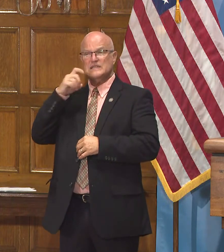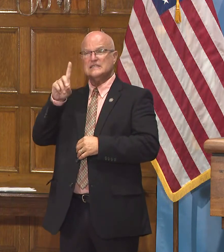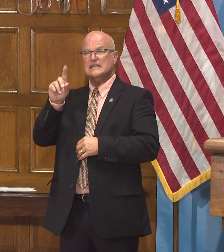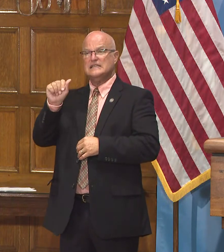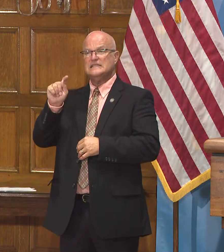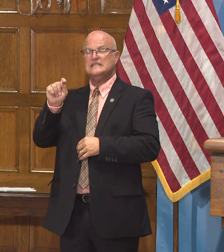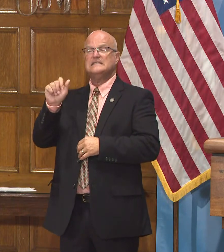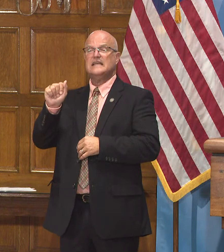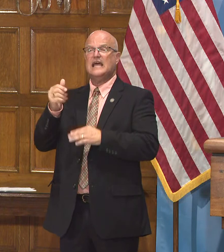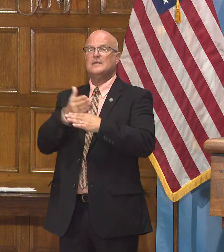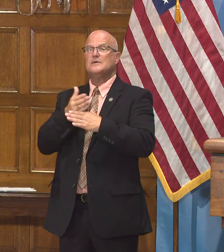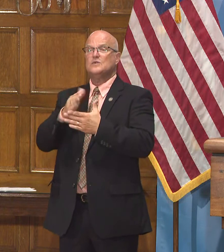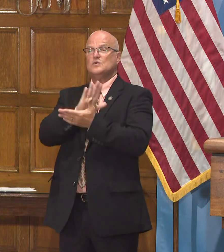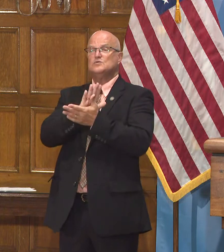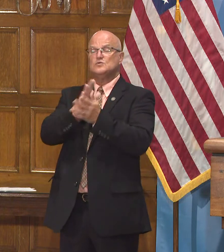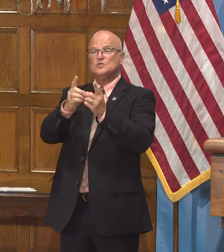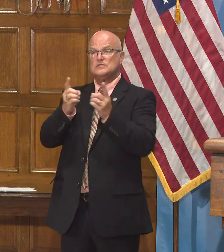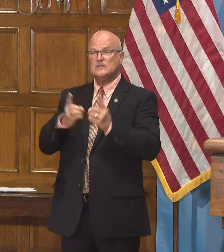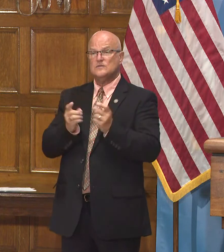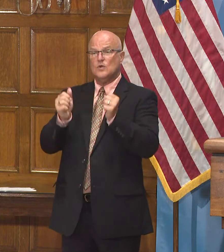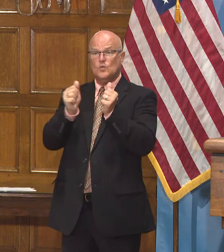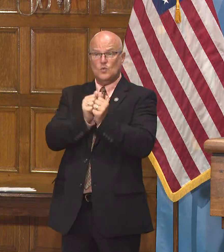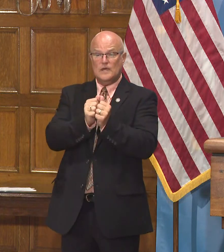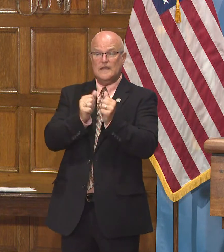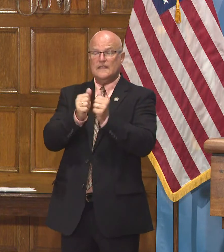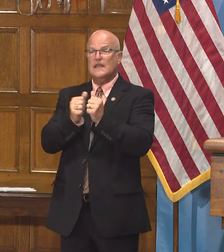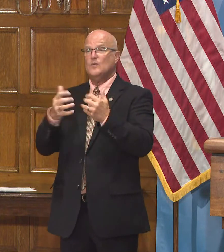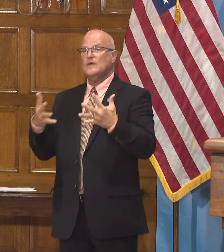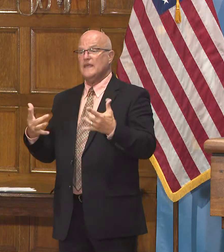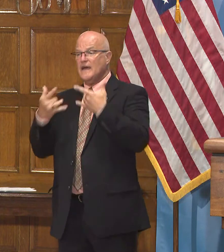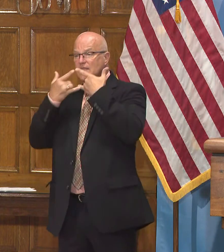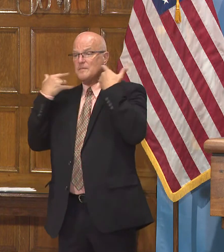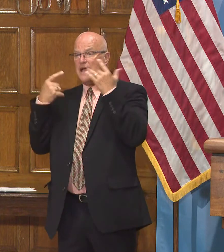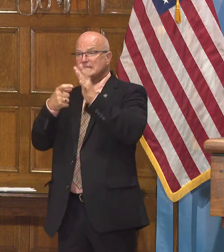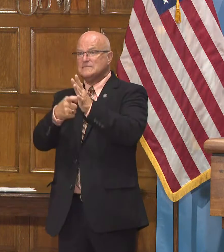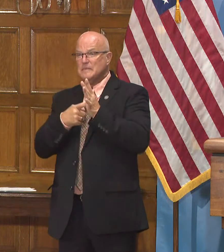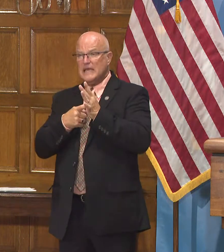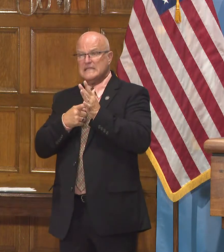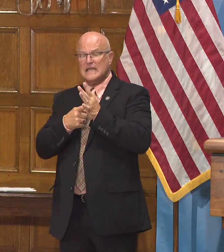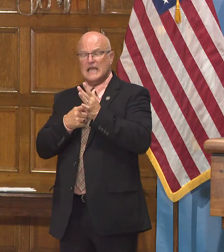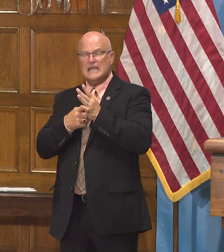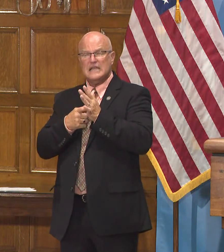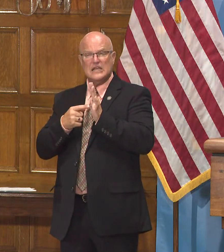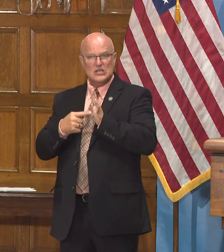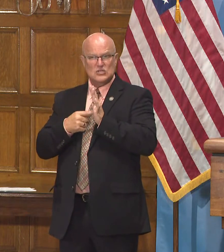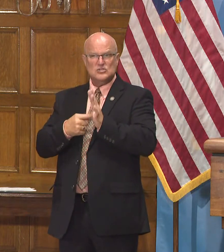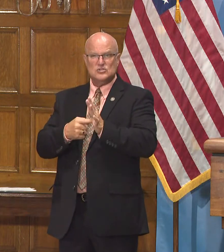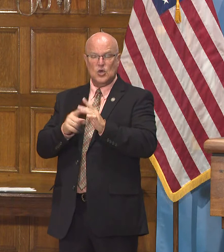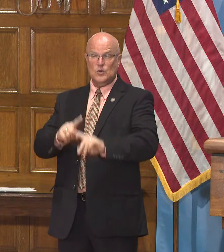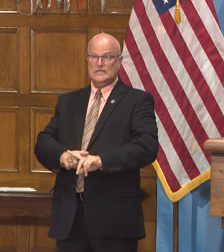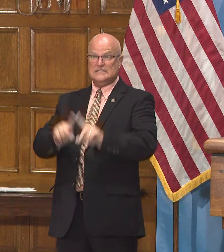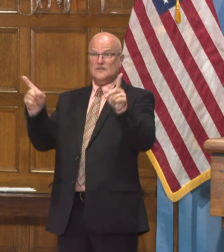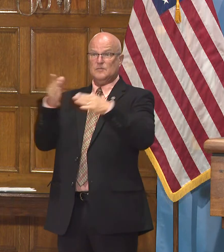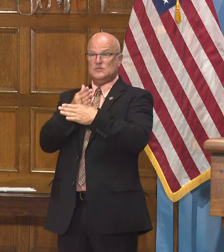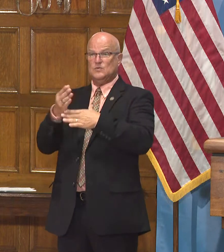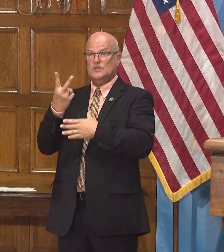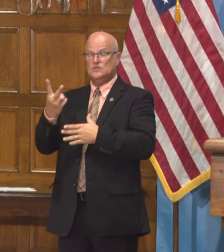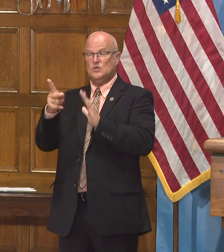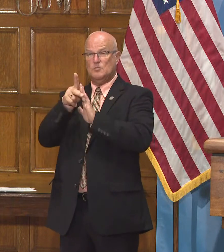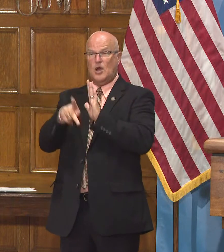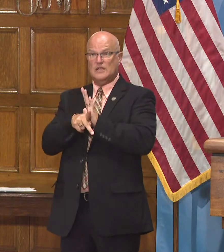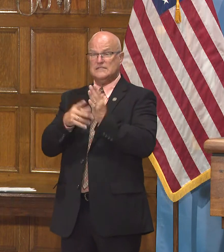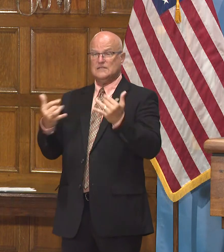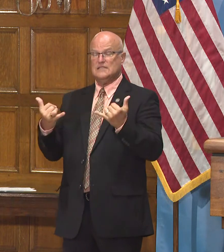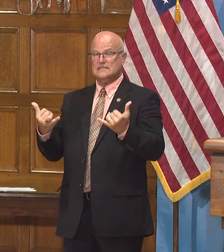data between school districts with and without face mask mandates, is there anything that can show a marked difference between those two policies